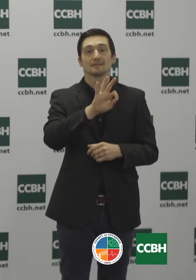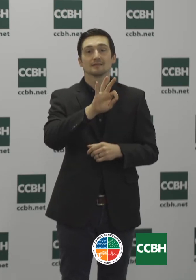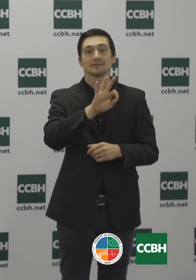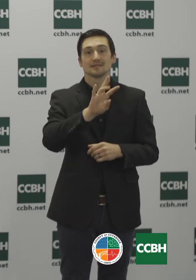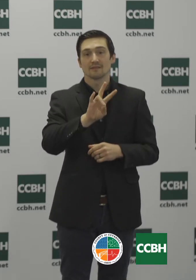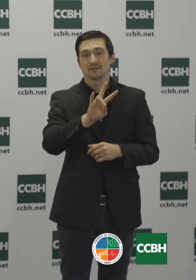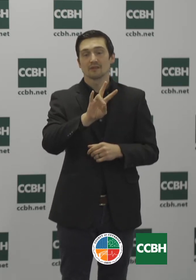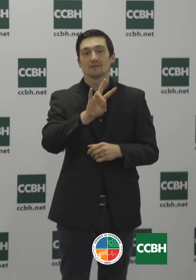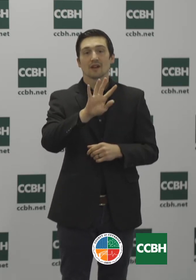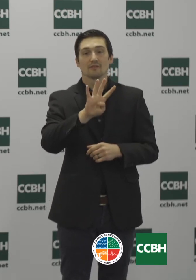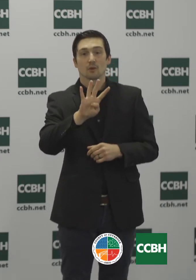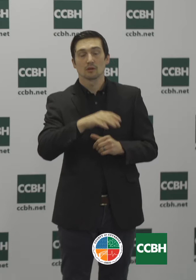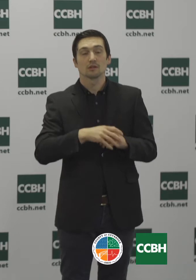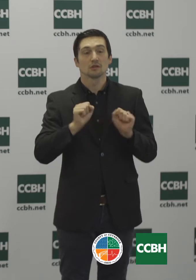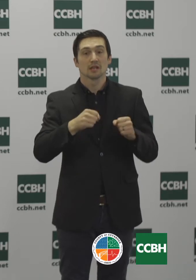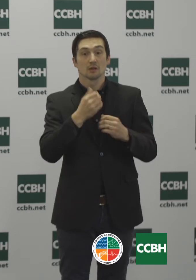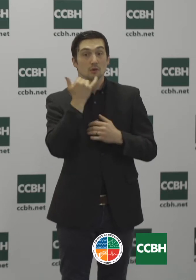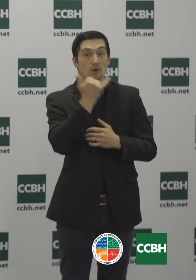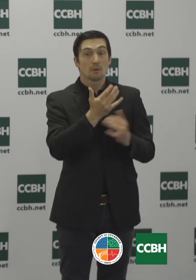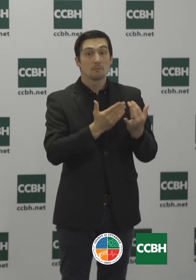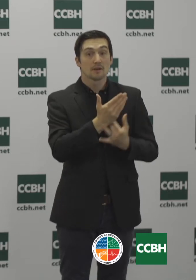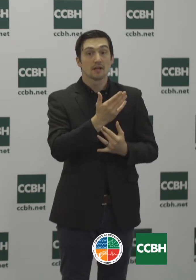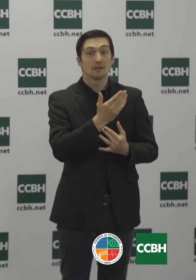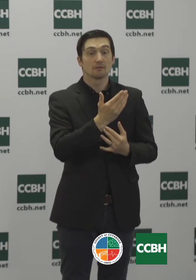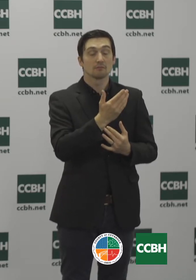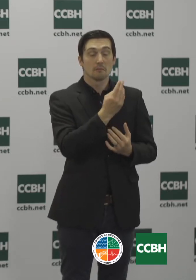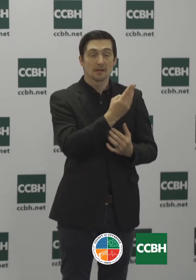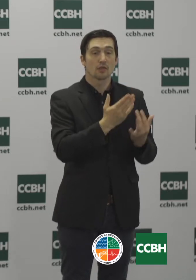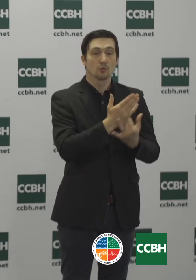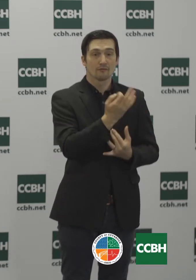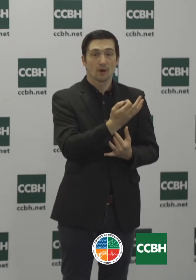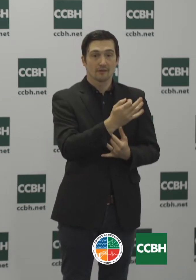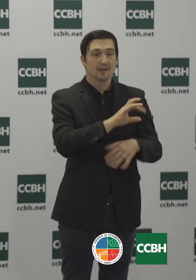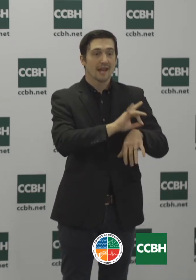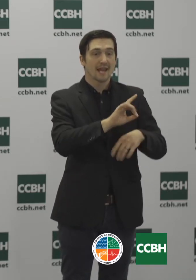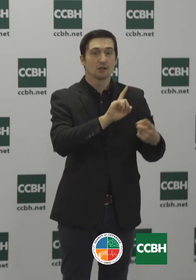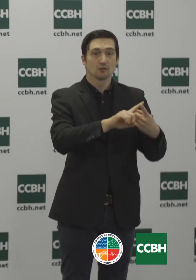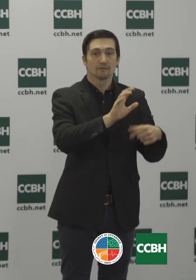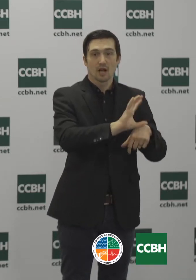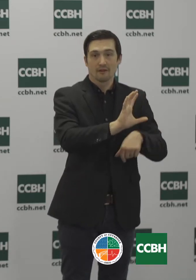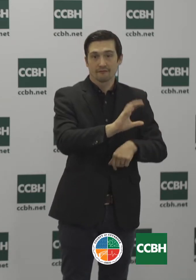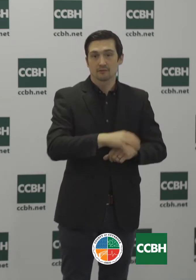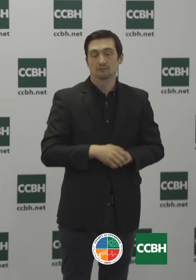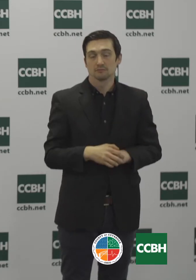216-452-9714. They can call Monday through Friday from 8 a.m. to 5 p.m.